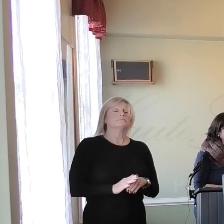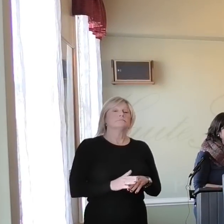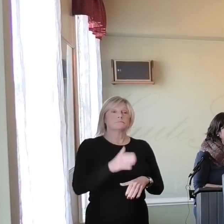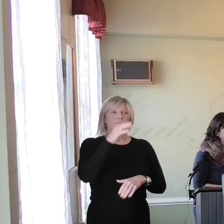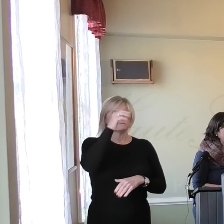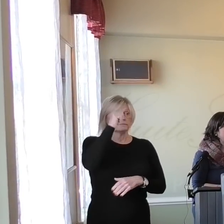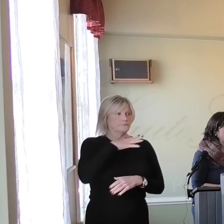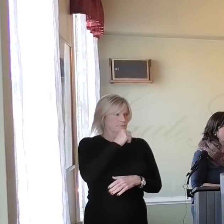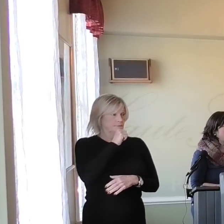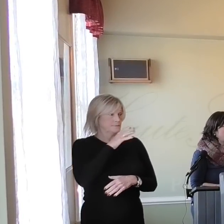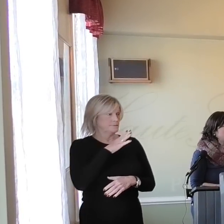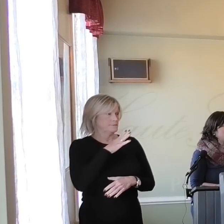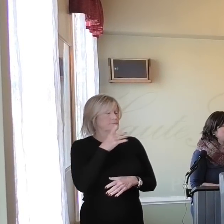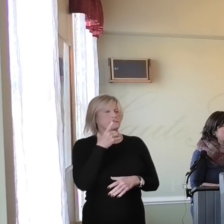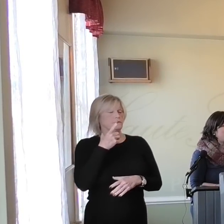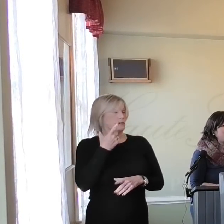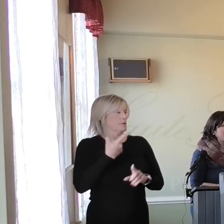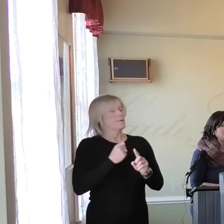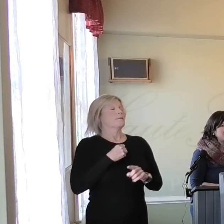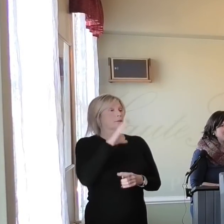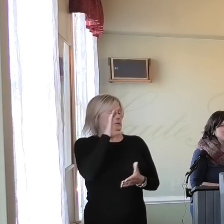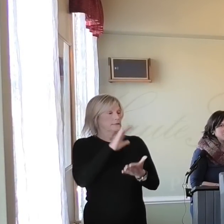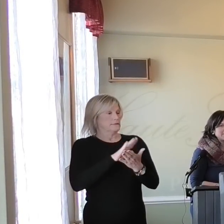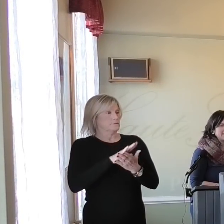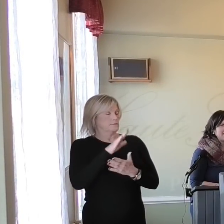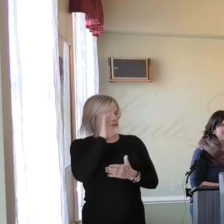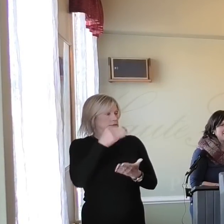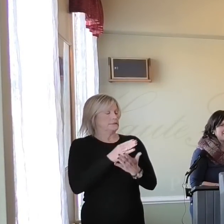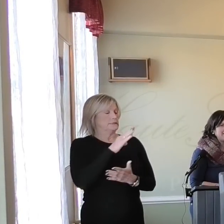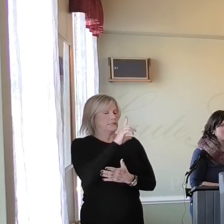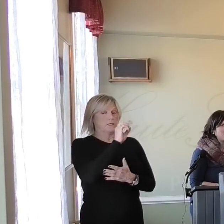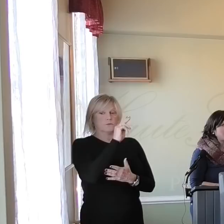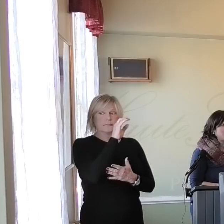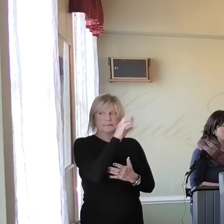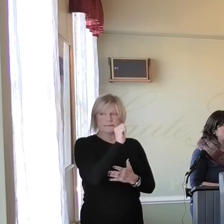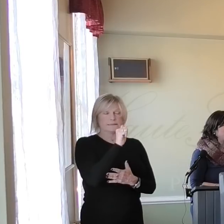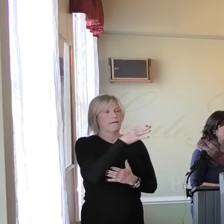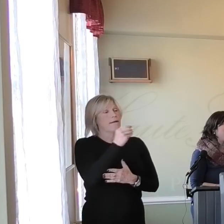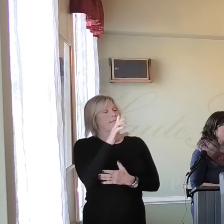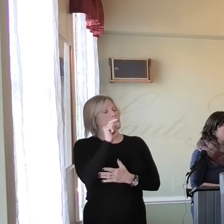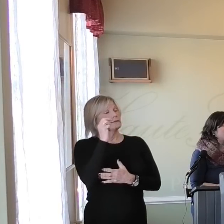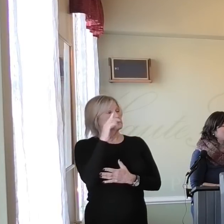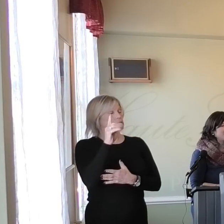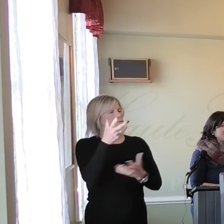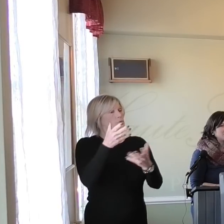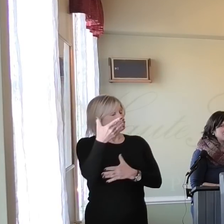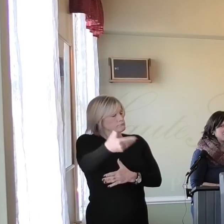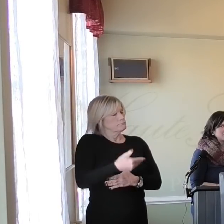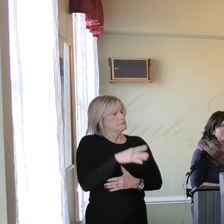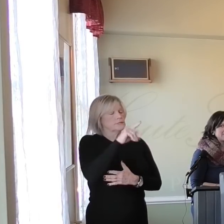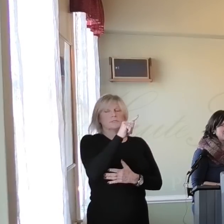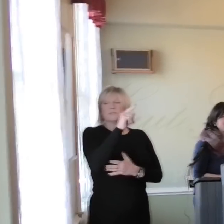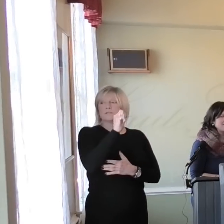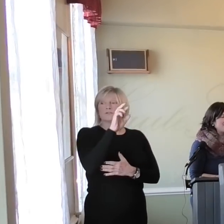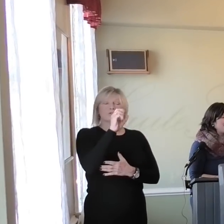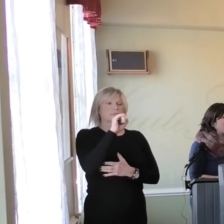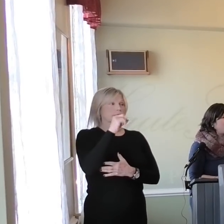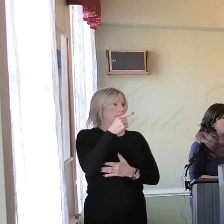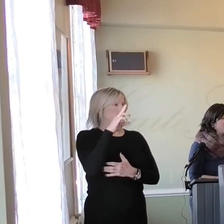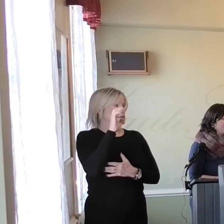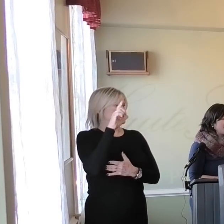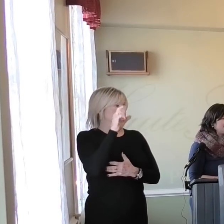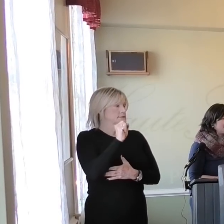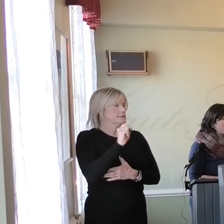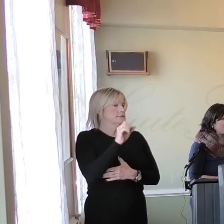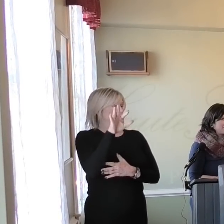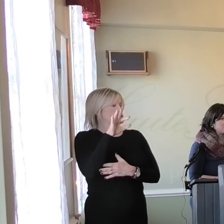Ladies and gentlemen, on behalf of my husband Michelle, our sons Lucas and Landon, I'd like to welcome you to Tersegel's French Country Restaurant.